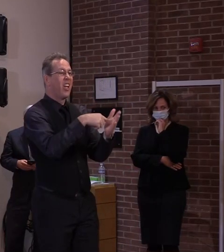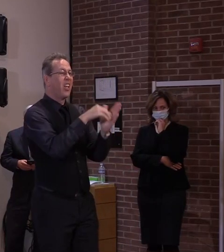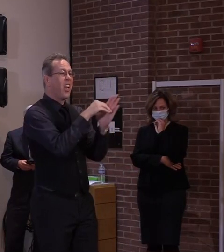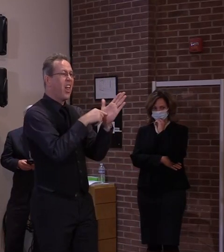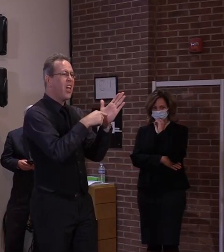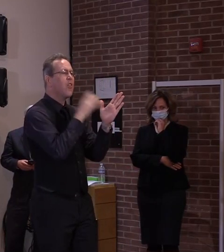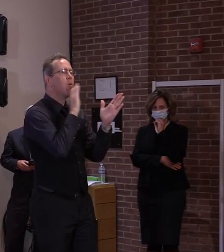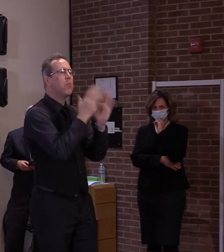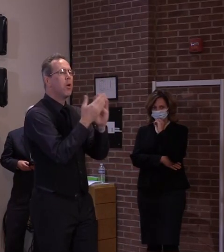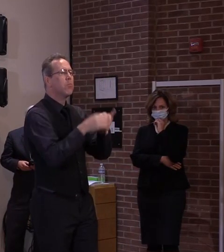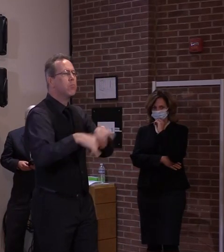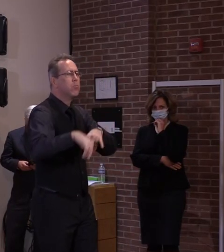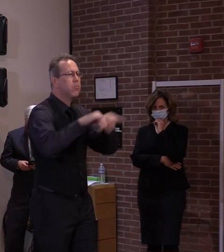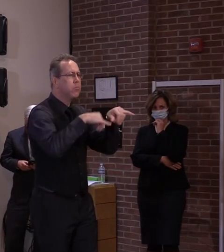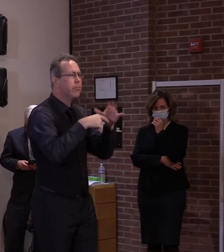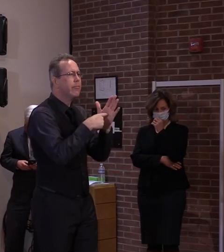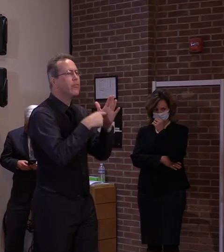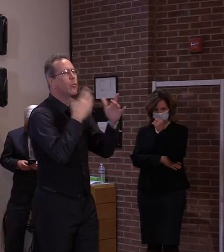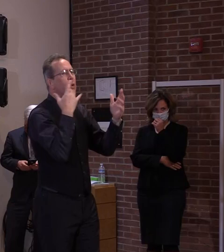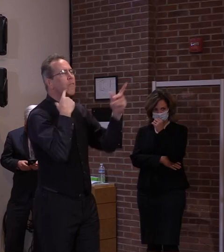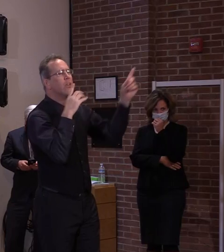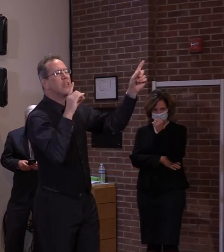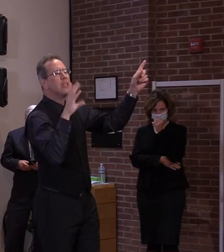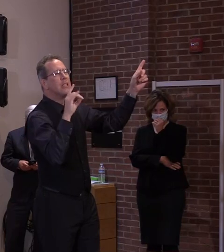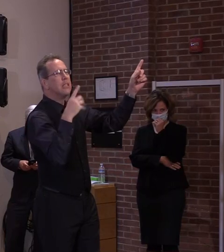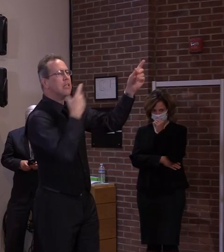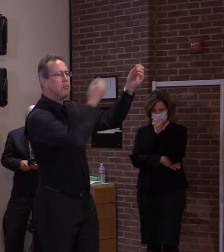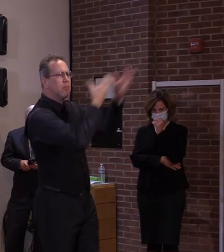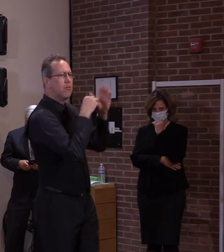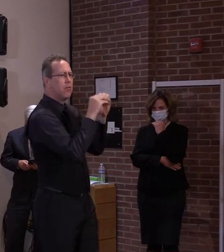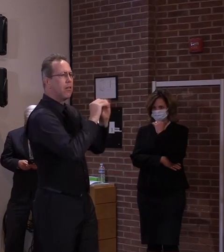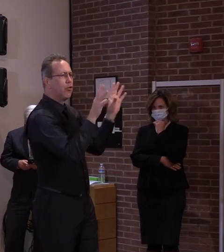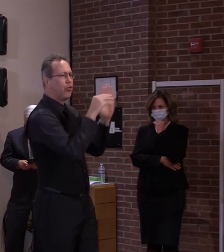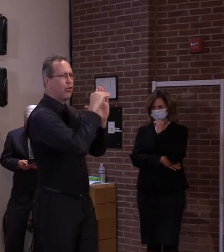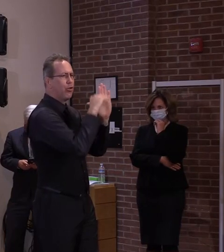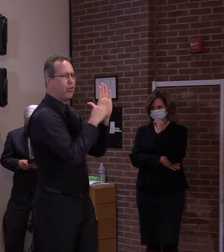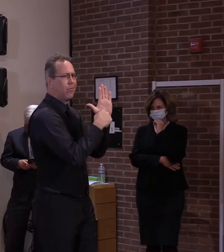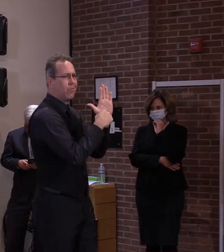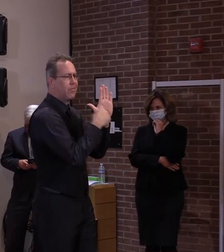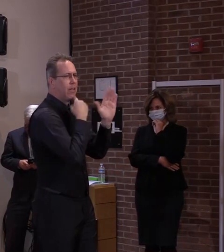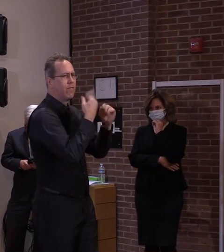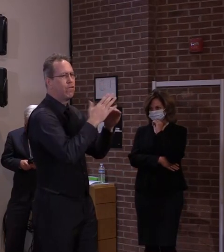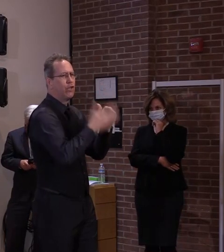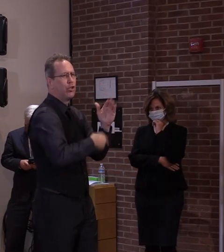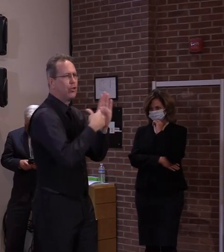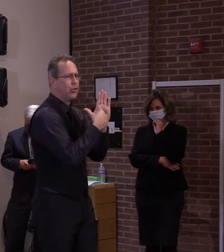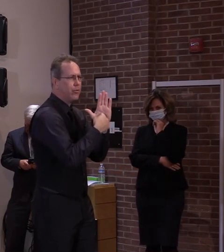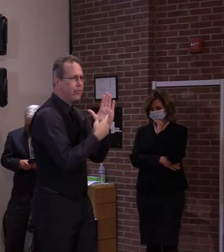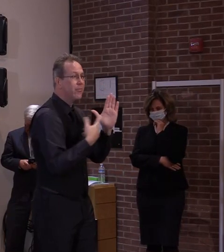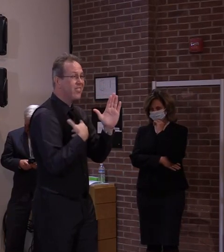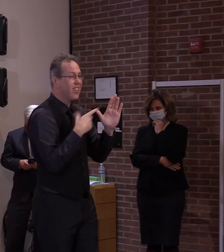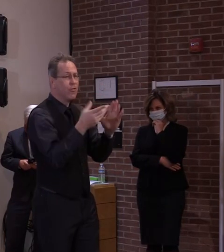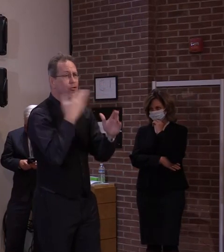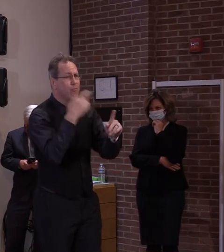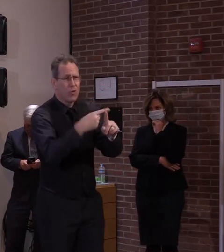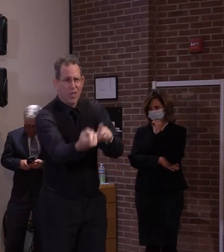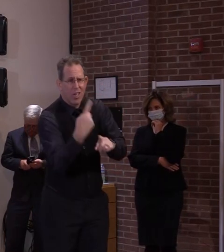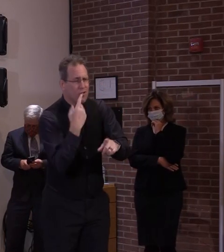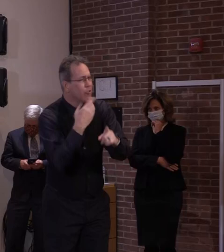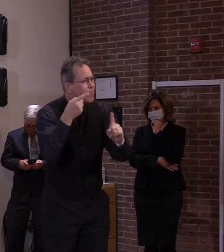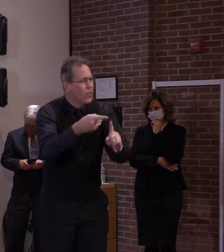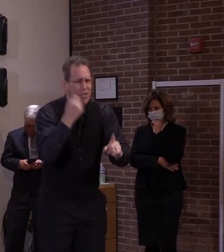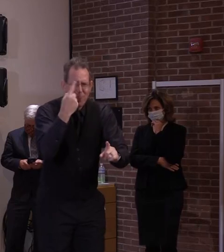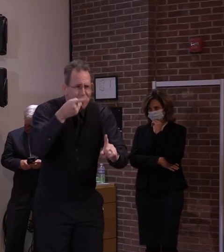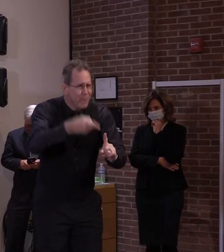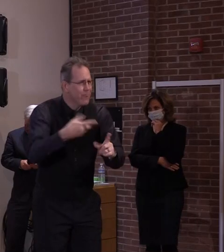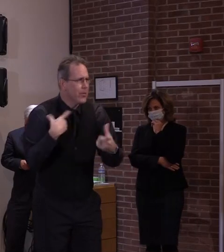are going to have to transition into that arena. But it's a good point. I think that we've been